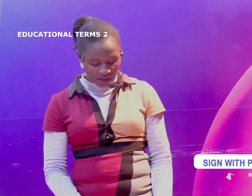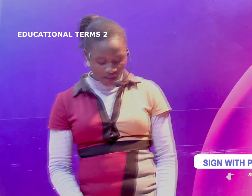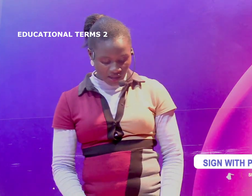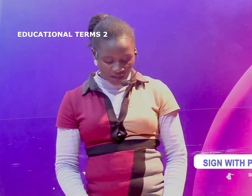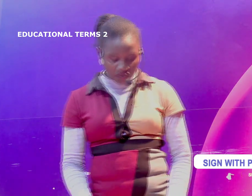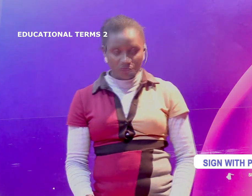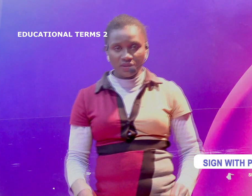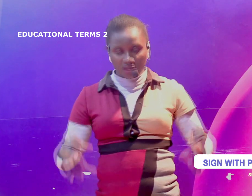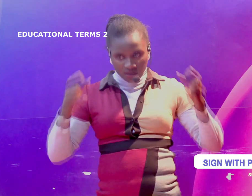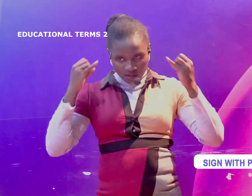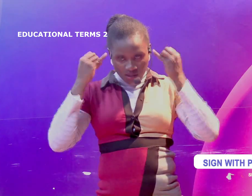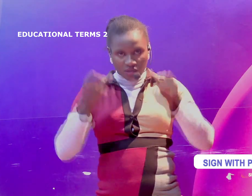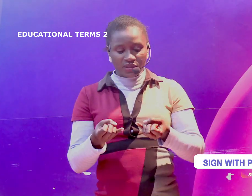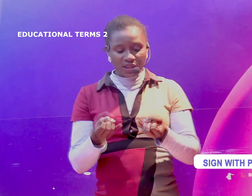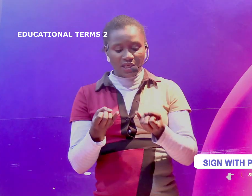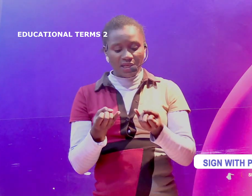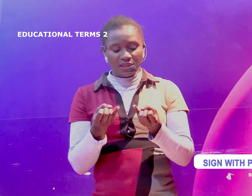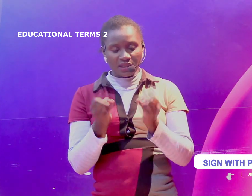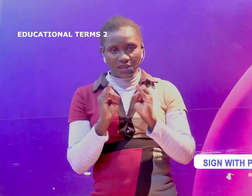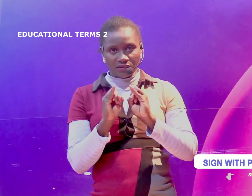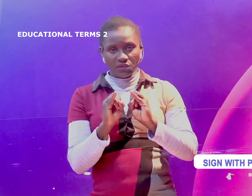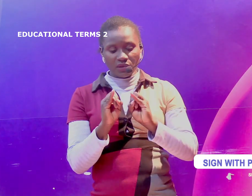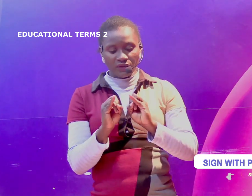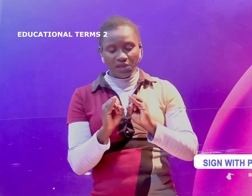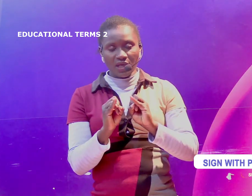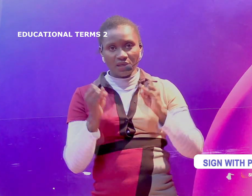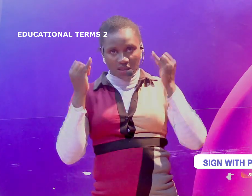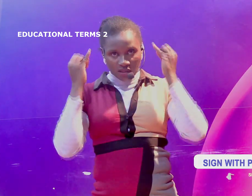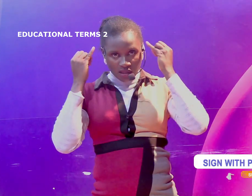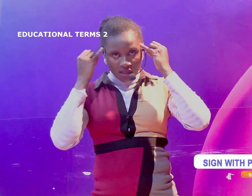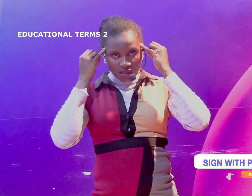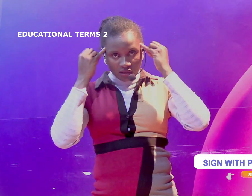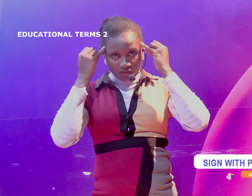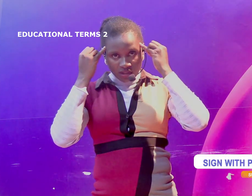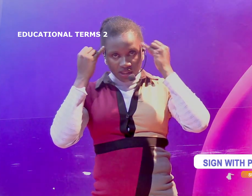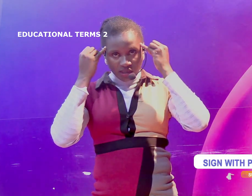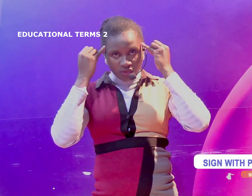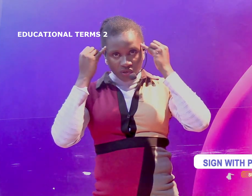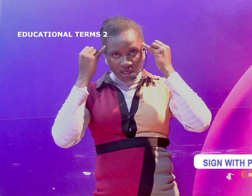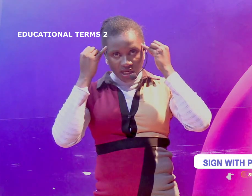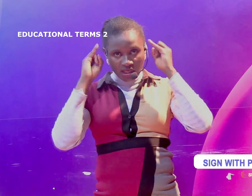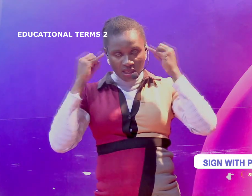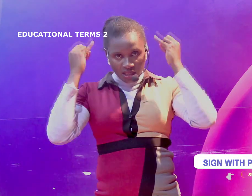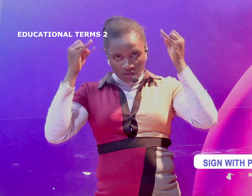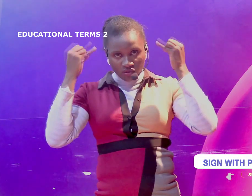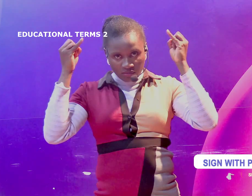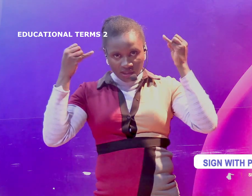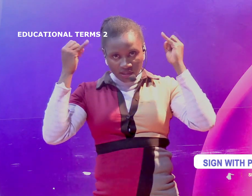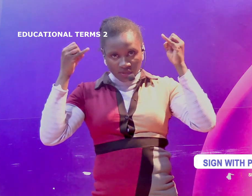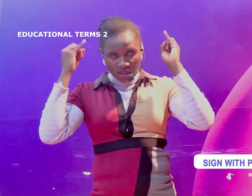And then issues, using a small finger, Then you'll just tap on your head here, you'll make something like